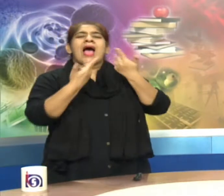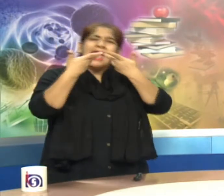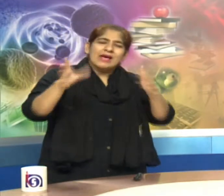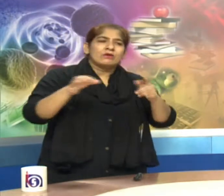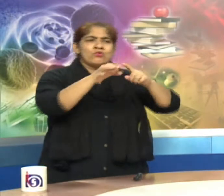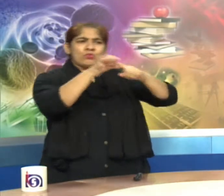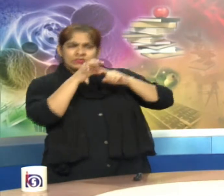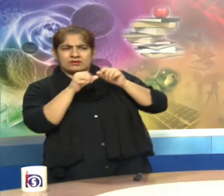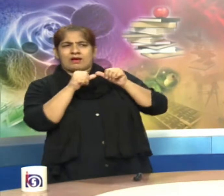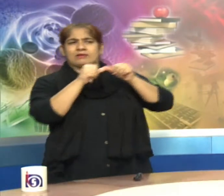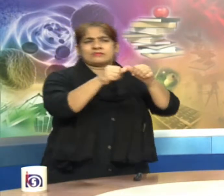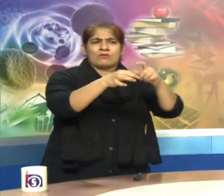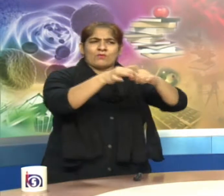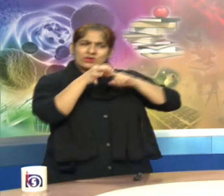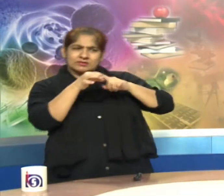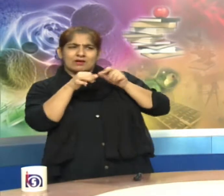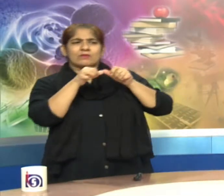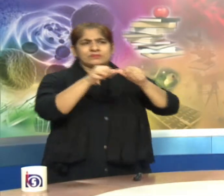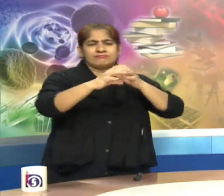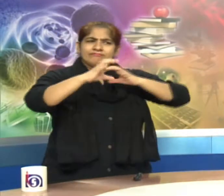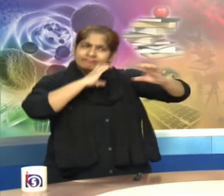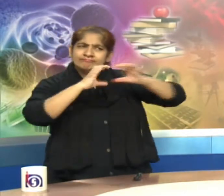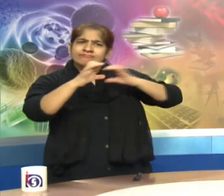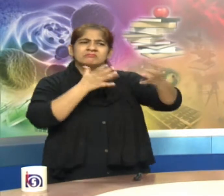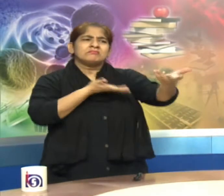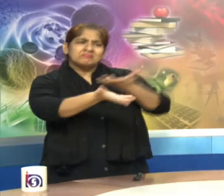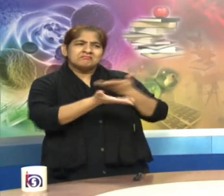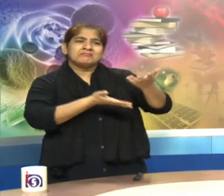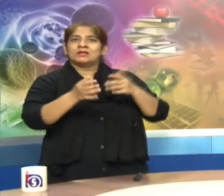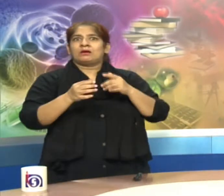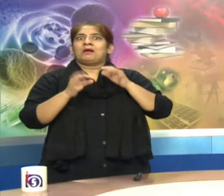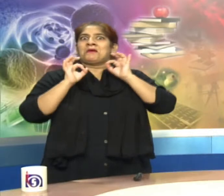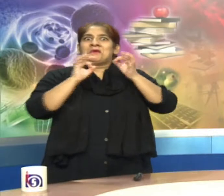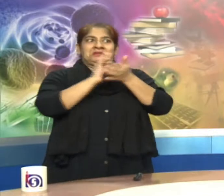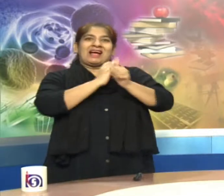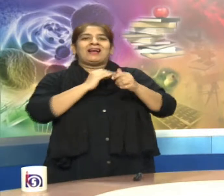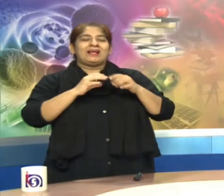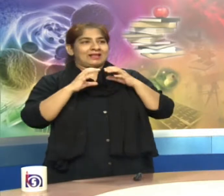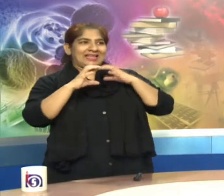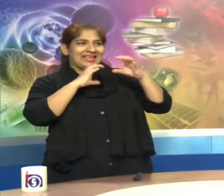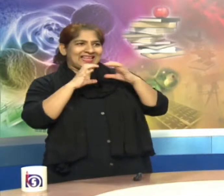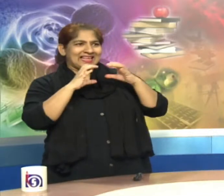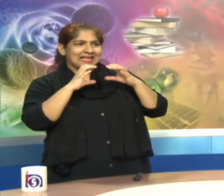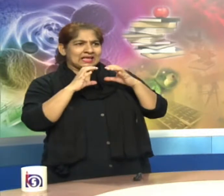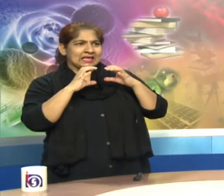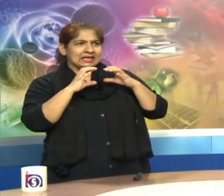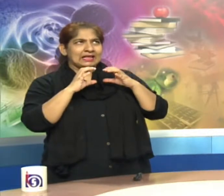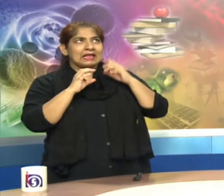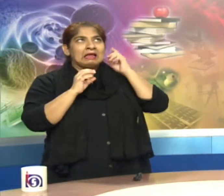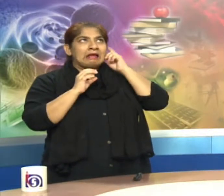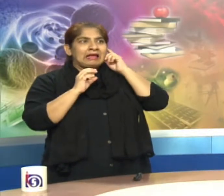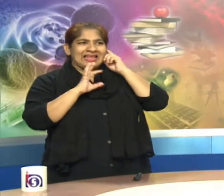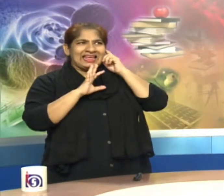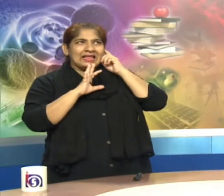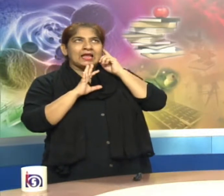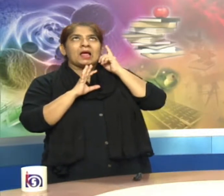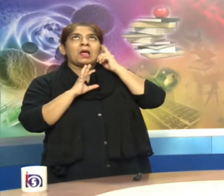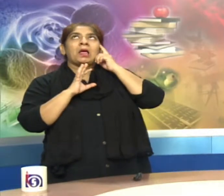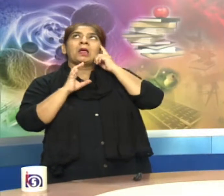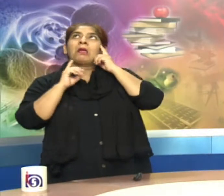They also talk about the cost and solve the queries of the customer. If